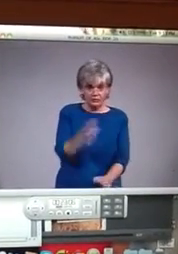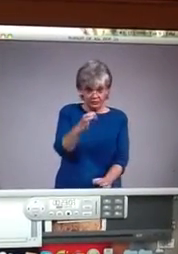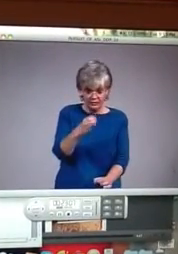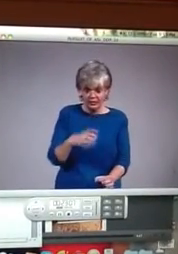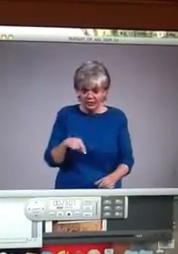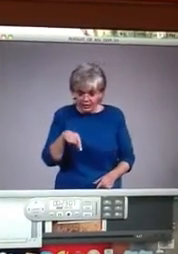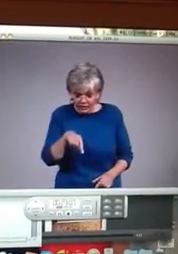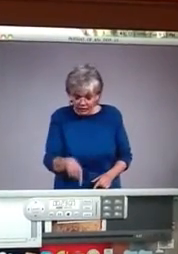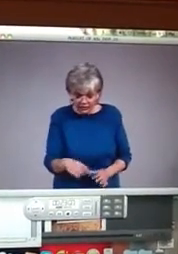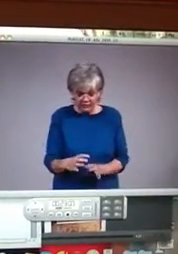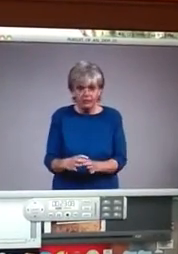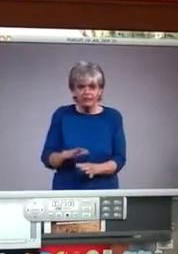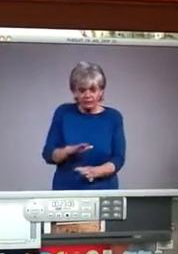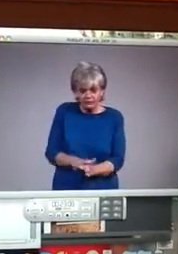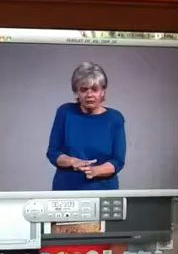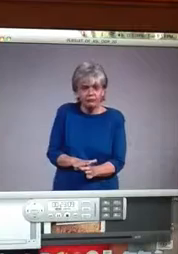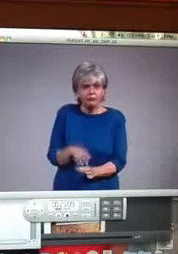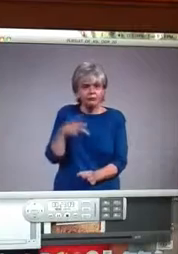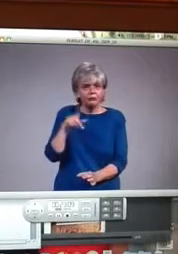see two different tubes.